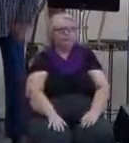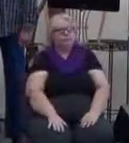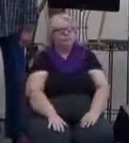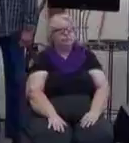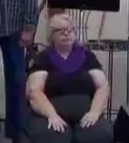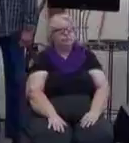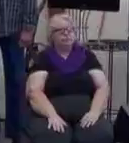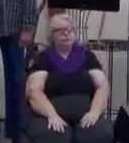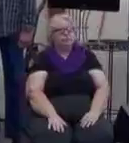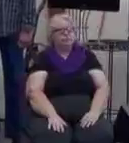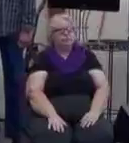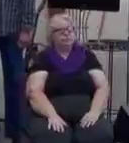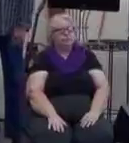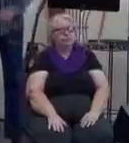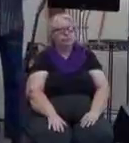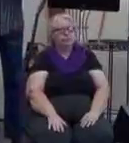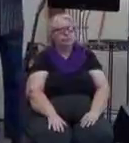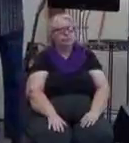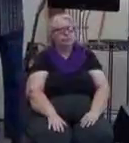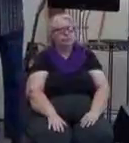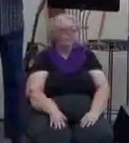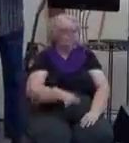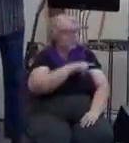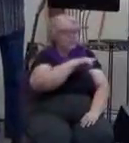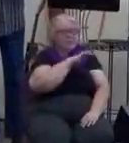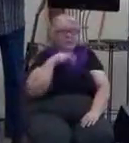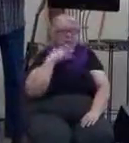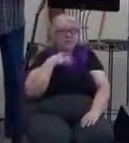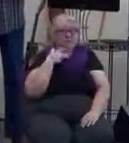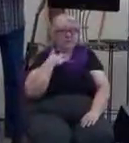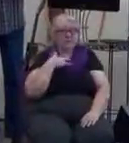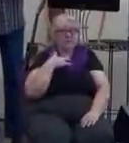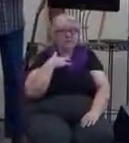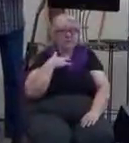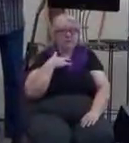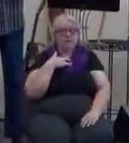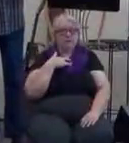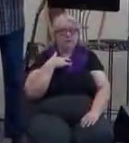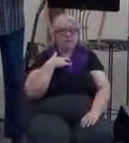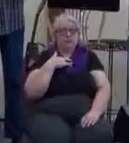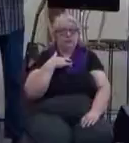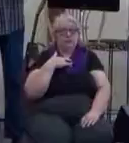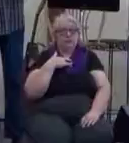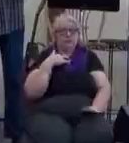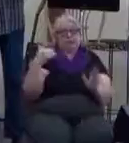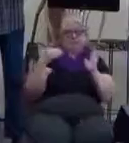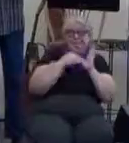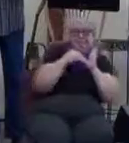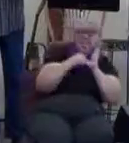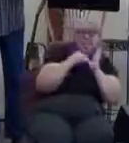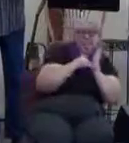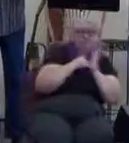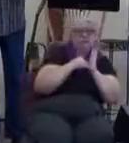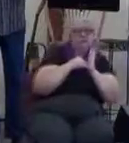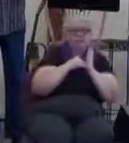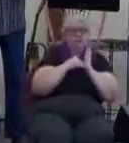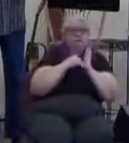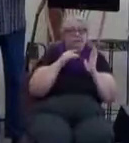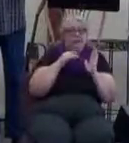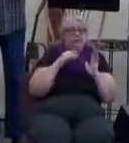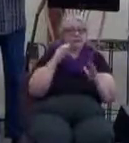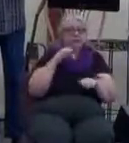And these guys are threatened. And when they get threatened, fear sets in. And when fear sets